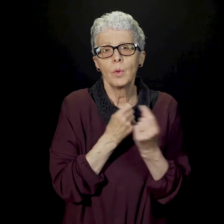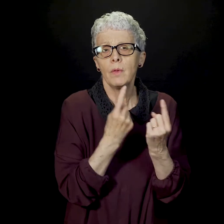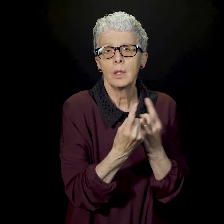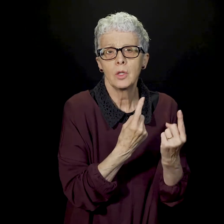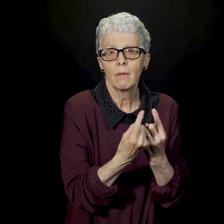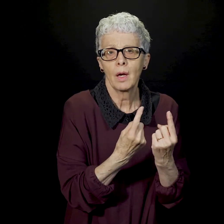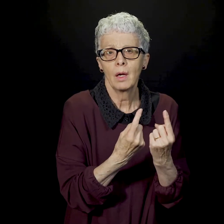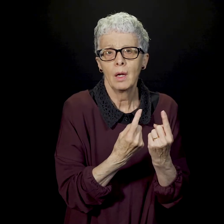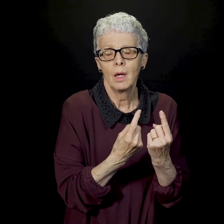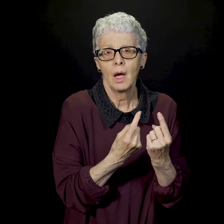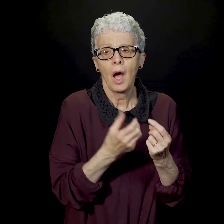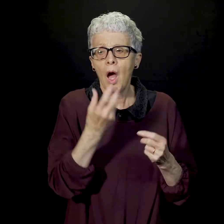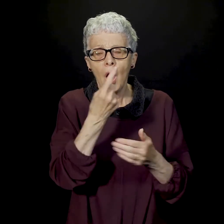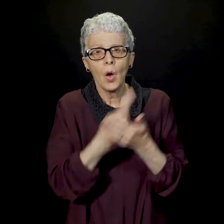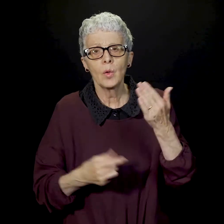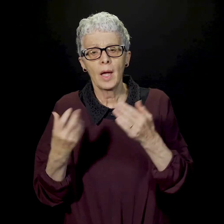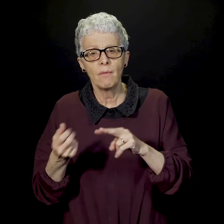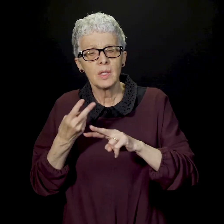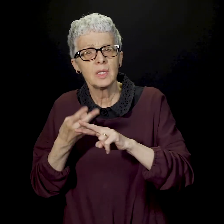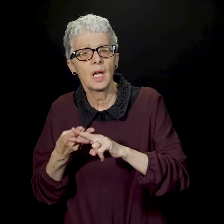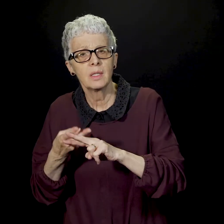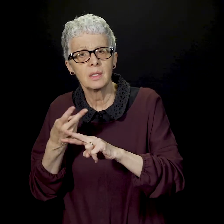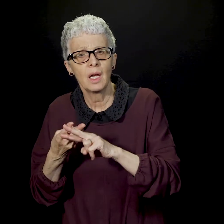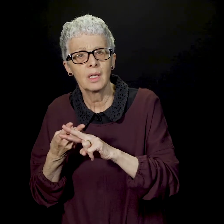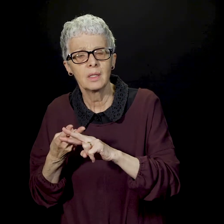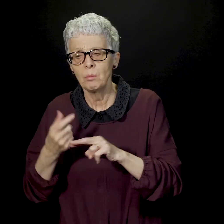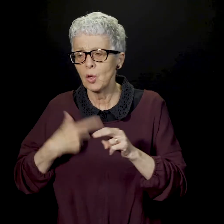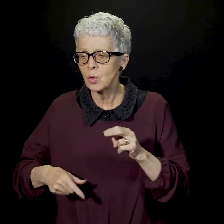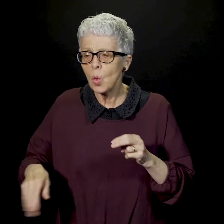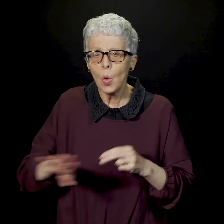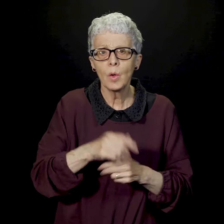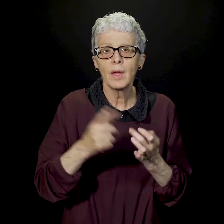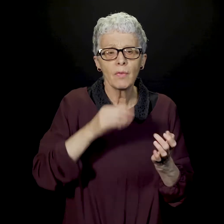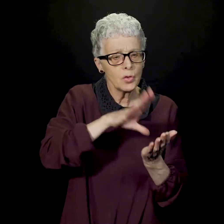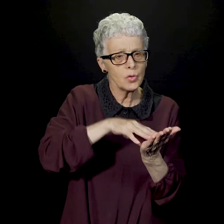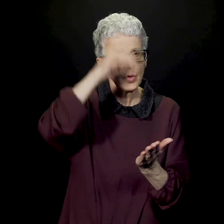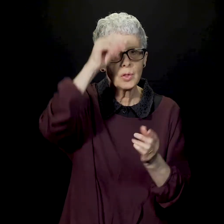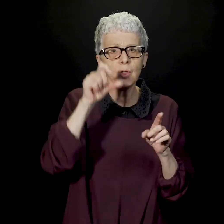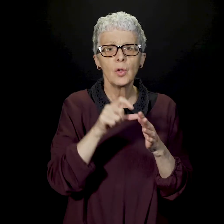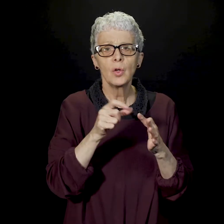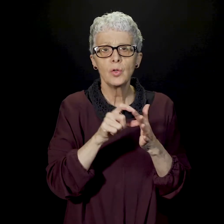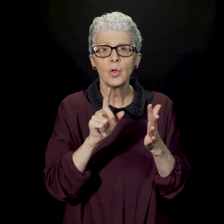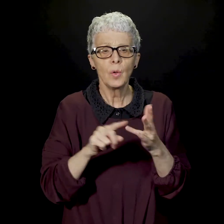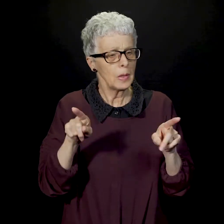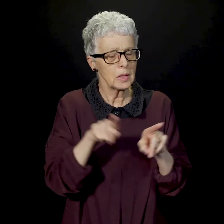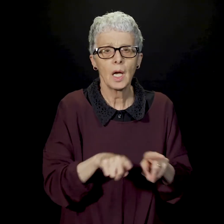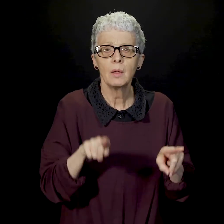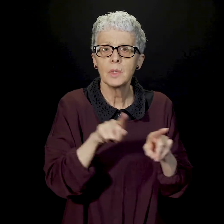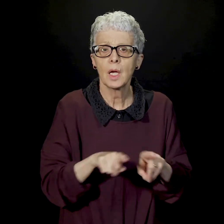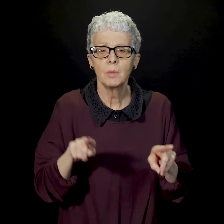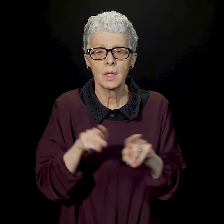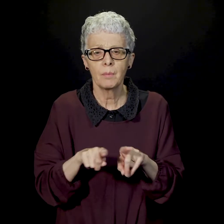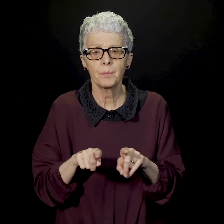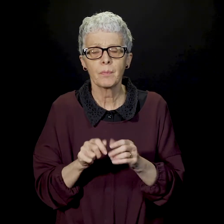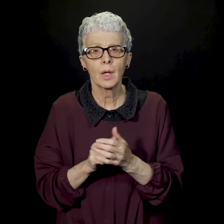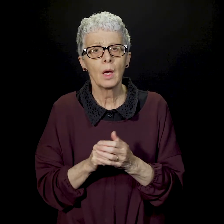just the grief of shallow experiences and unmet expectations. And essentially, the findings were that